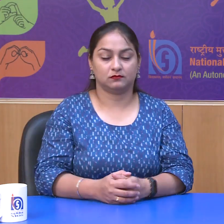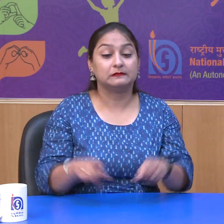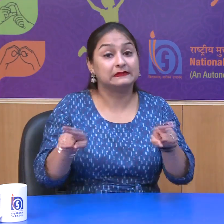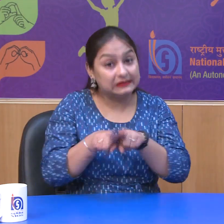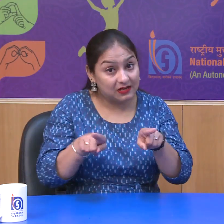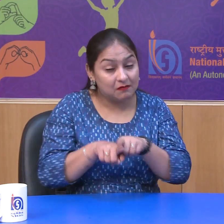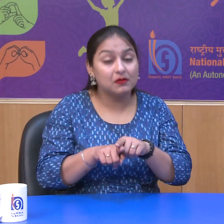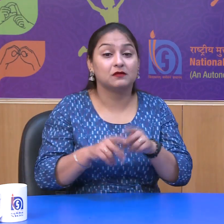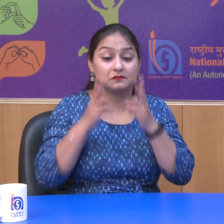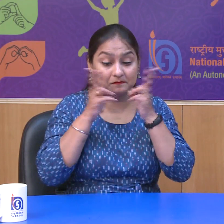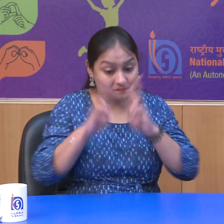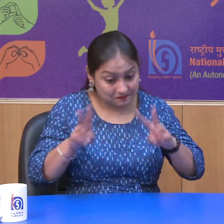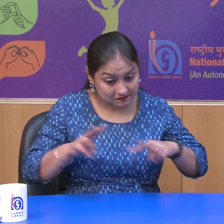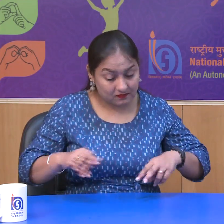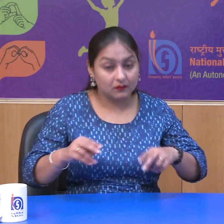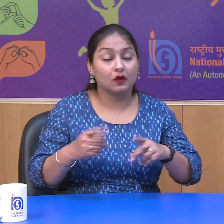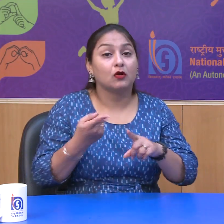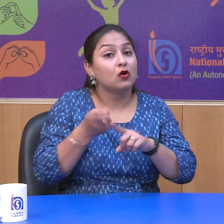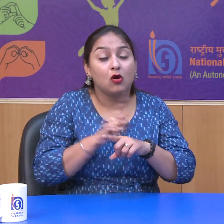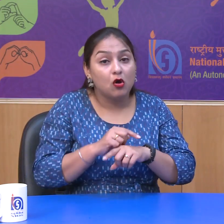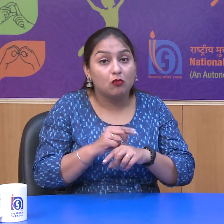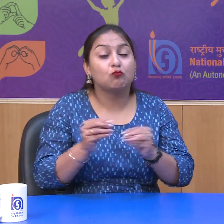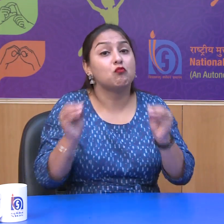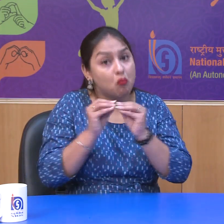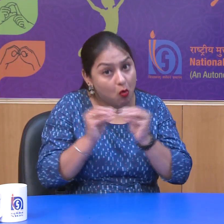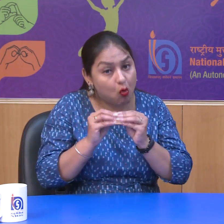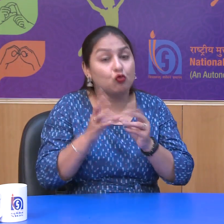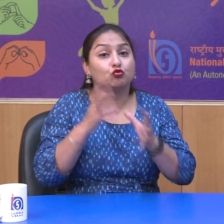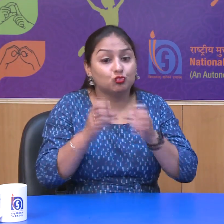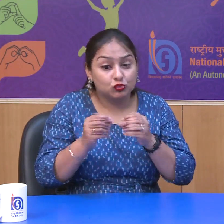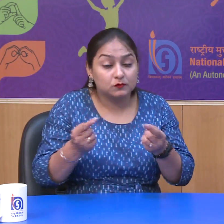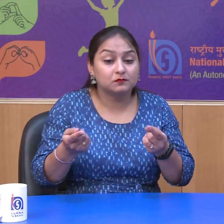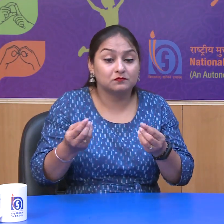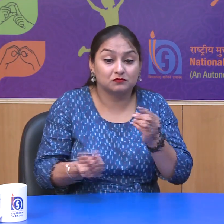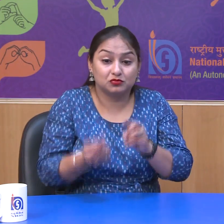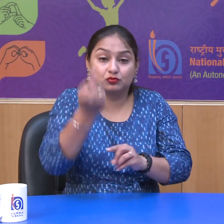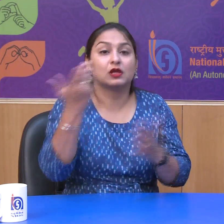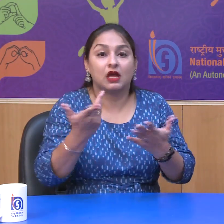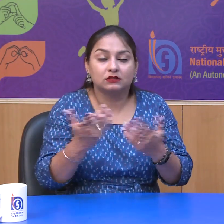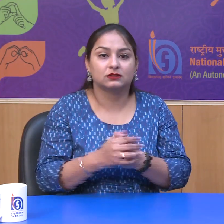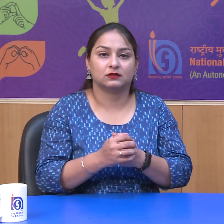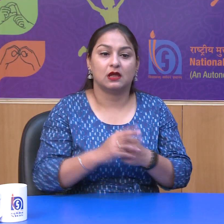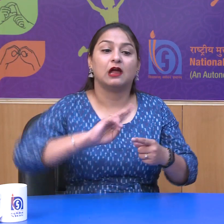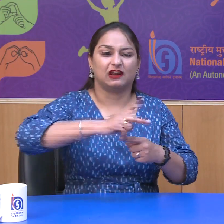Similar experiments to increase the production of other products were also done.